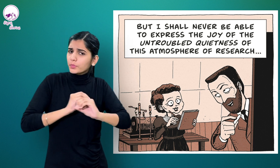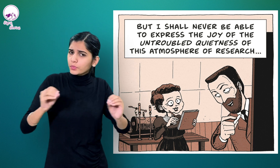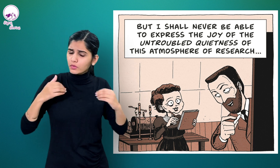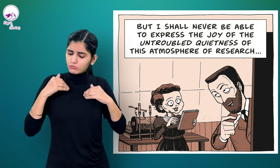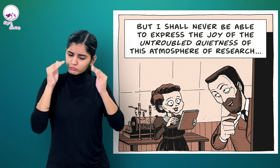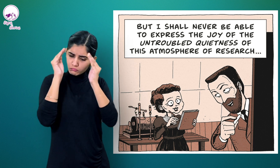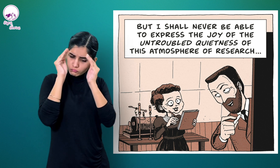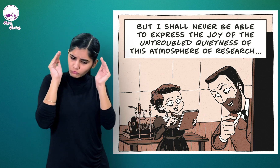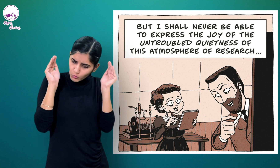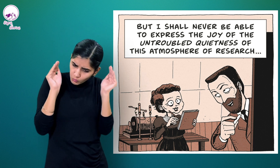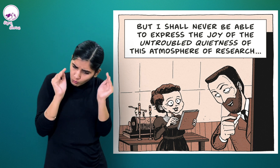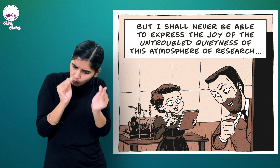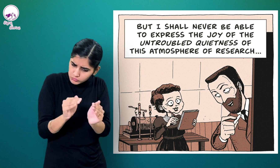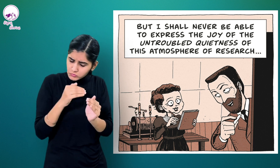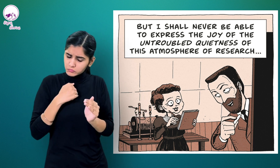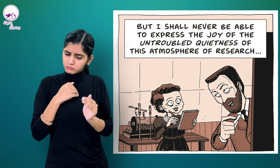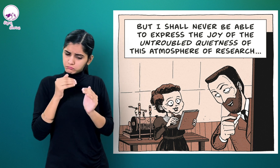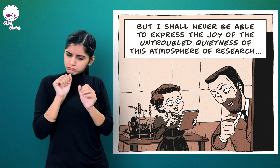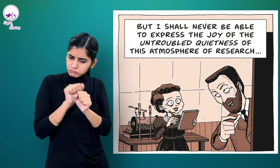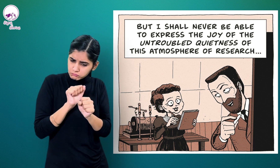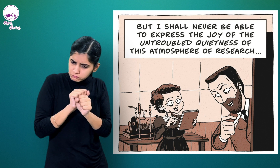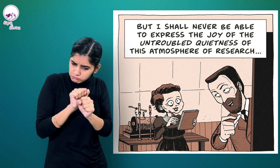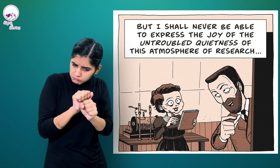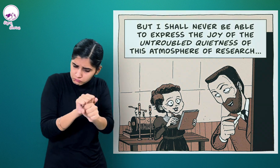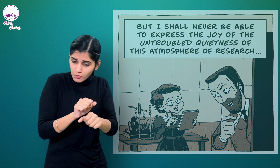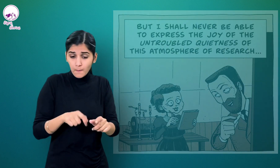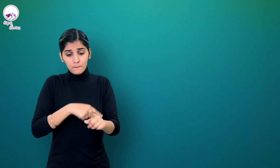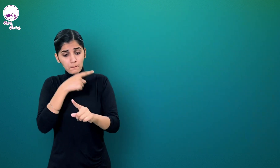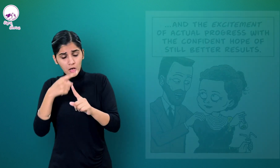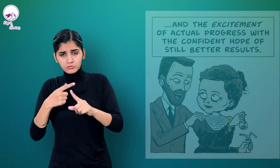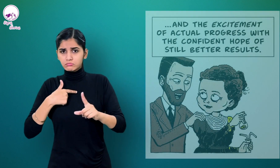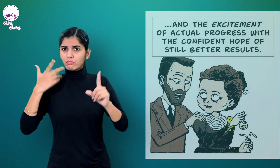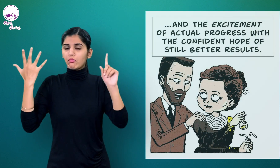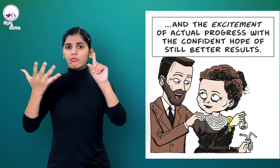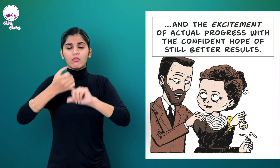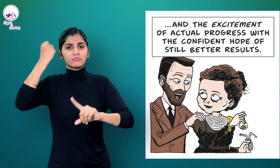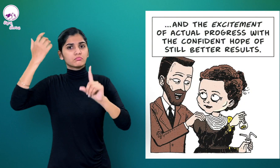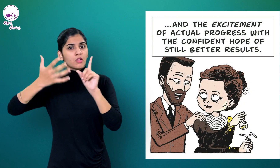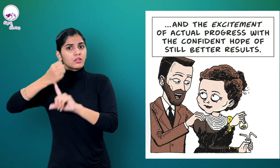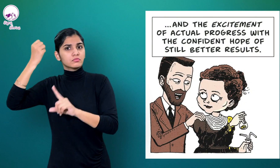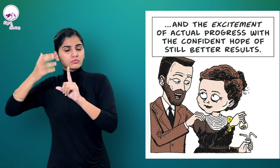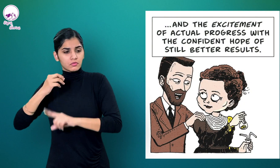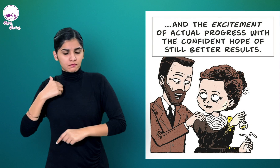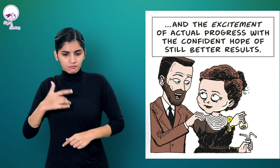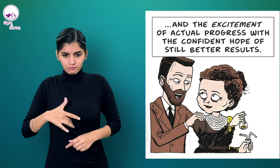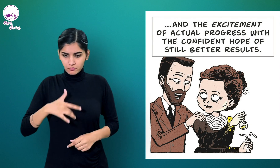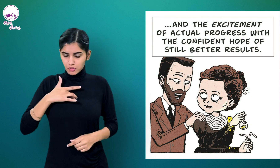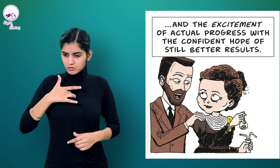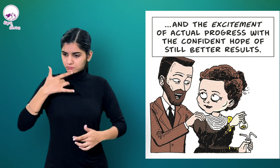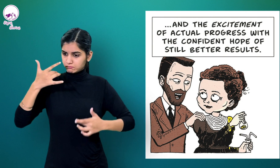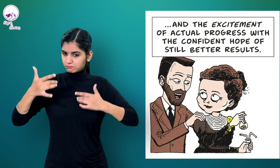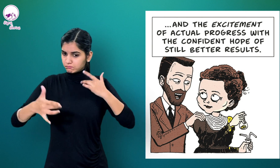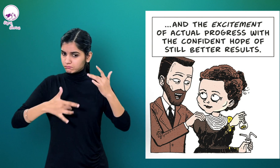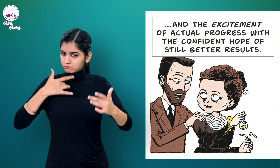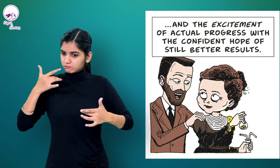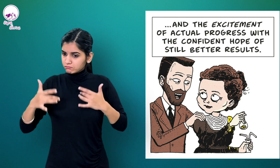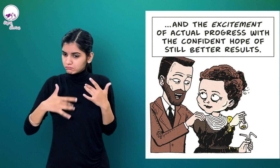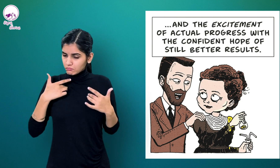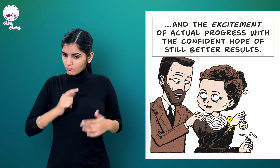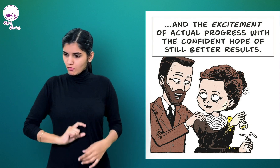this atmosphere of research, and the excitement of actual progress with